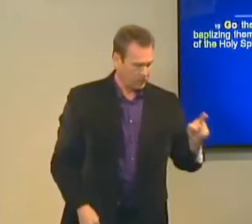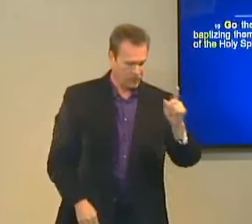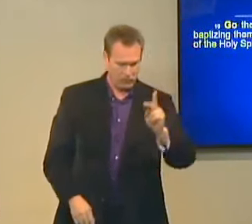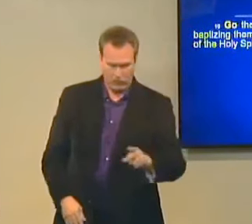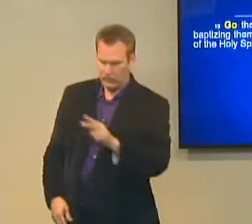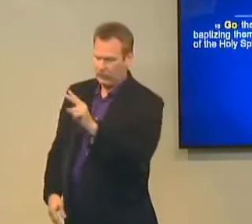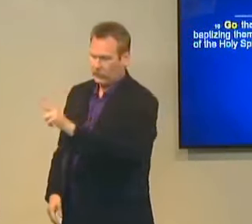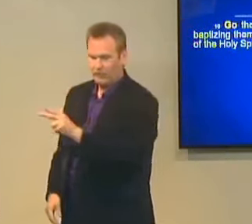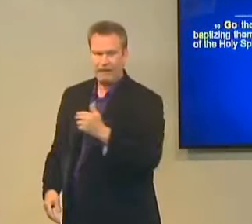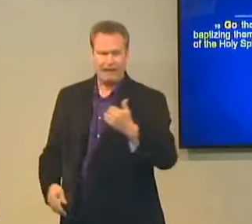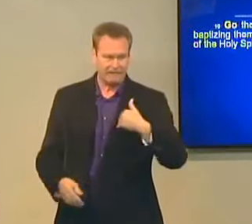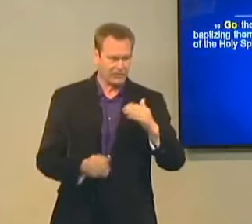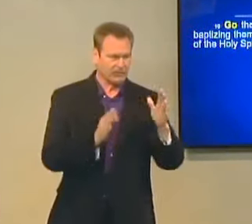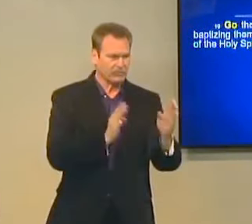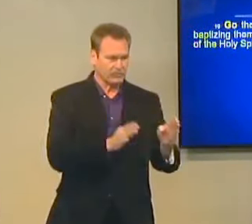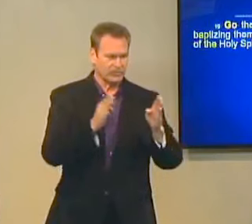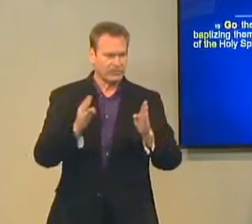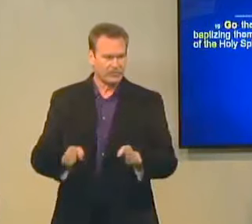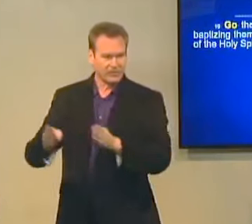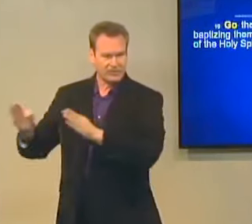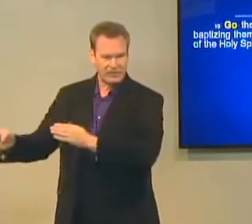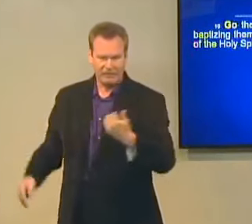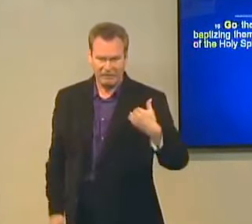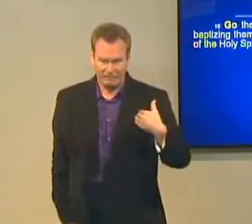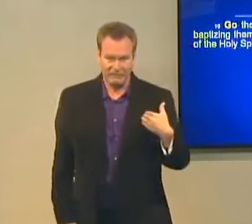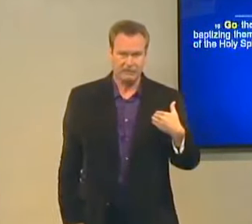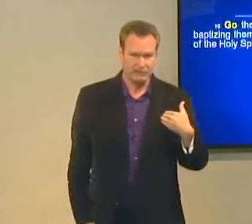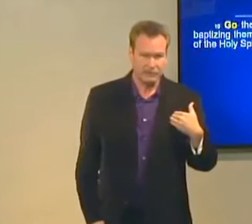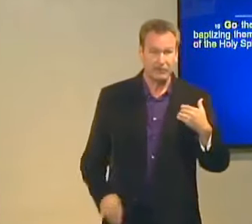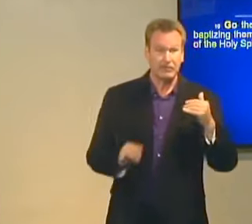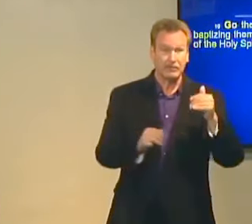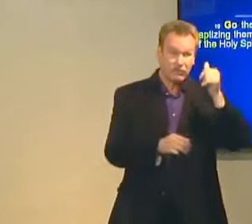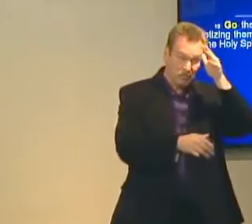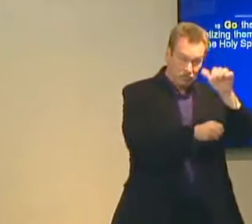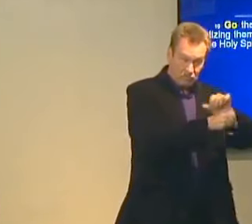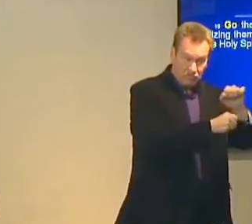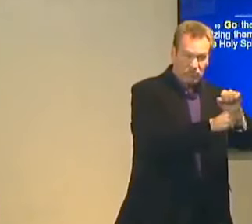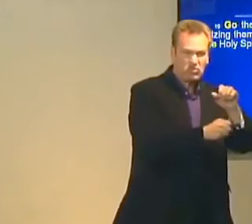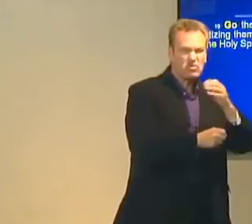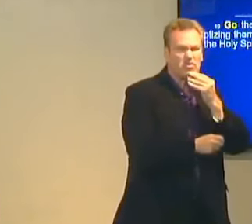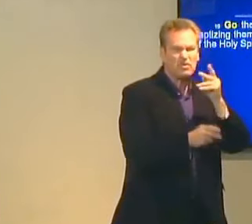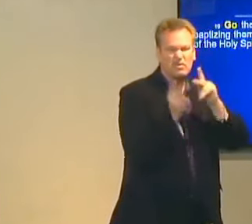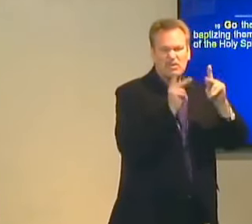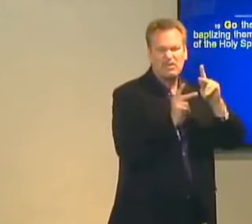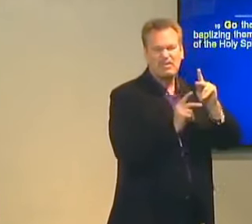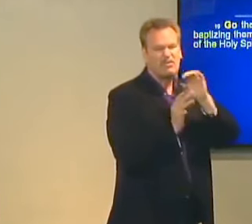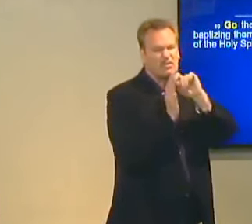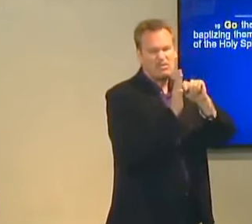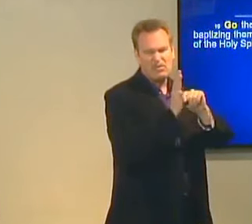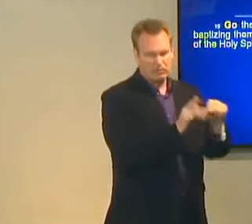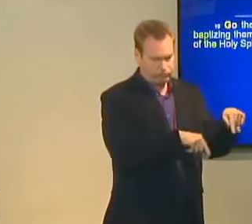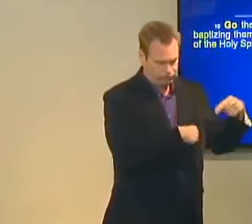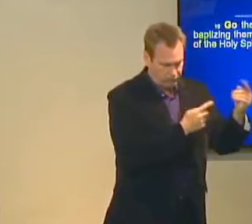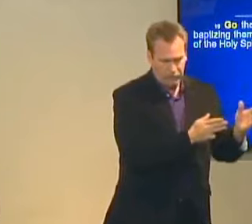Holy Spirit God the Father and God the Son and God the Holy Spirit there is this hierarchy and we see that sometimes